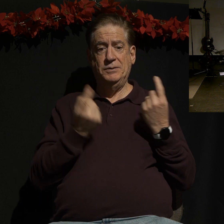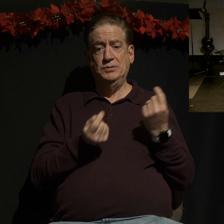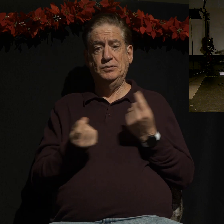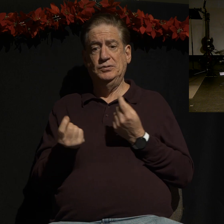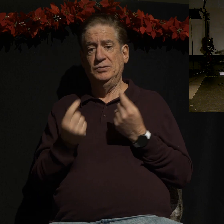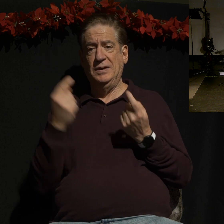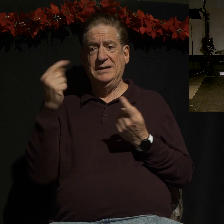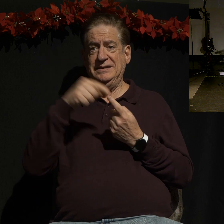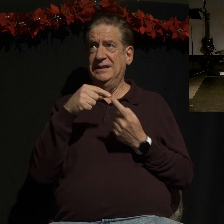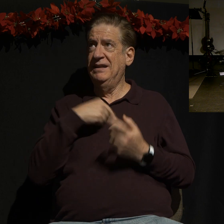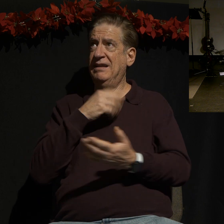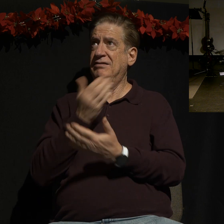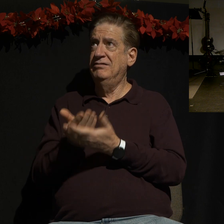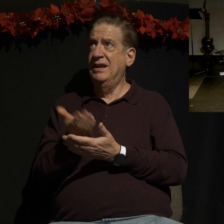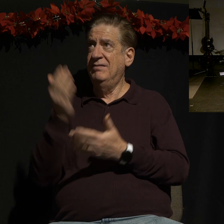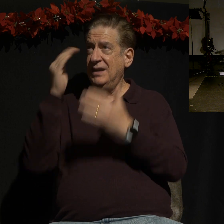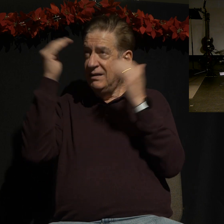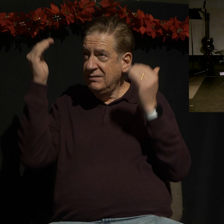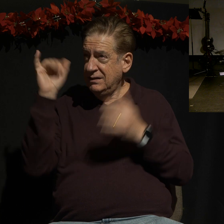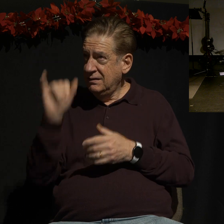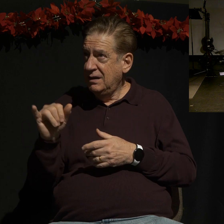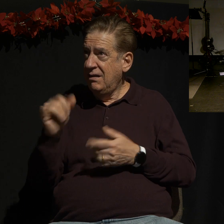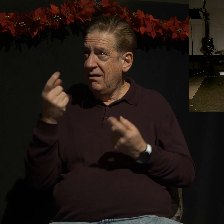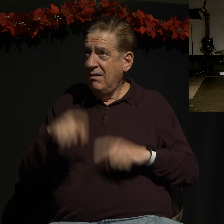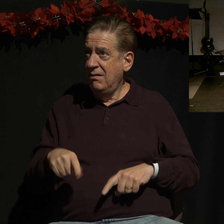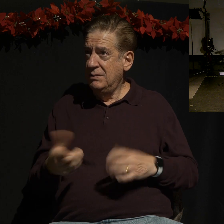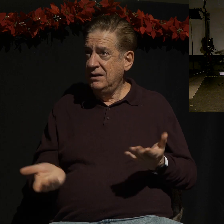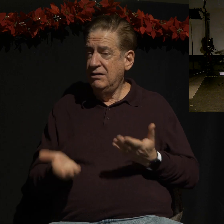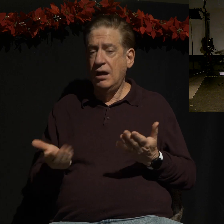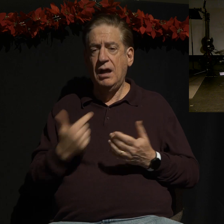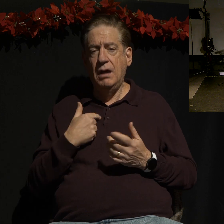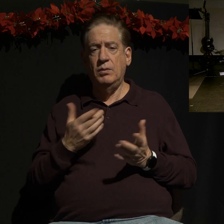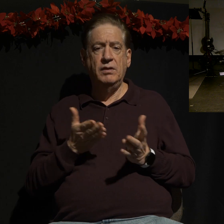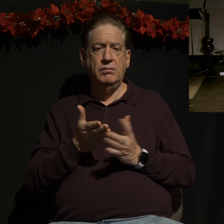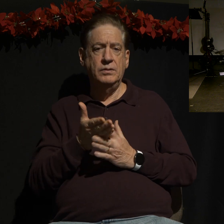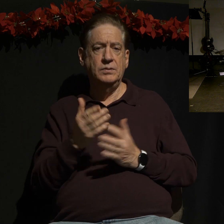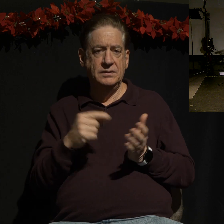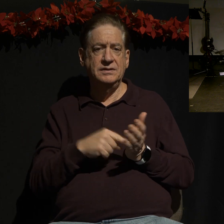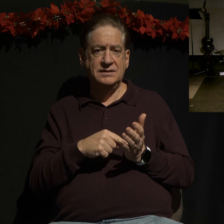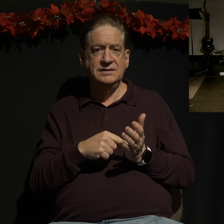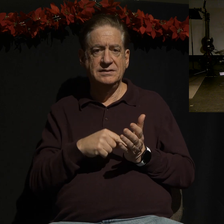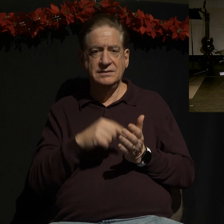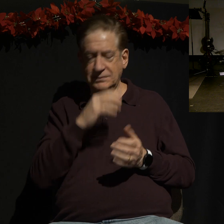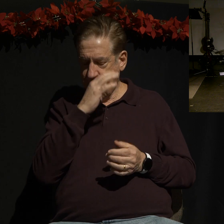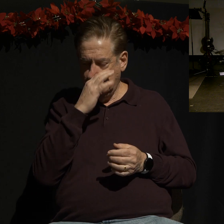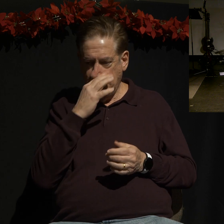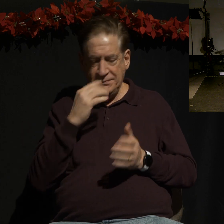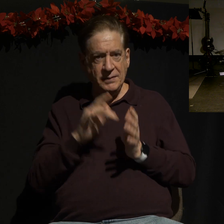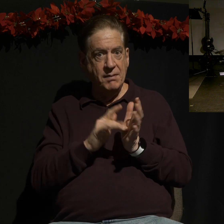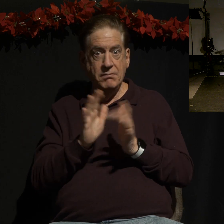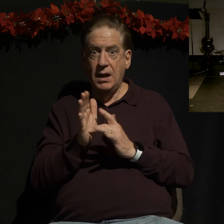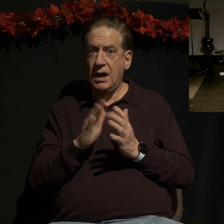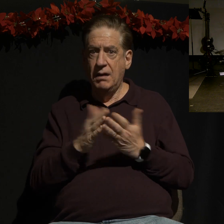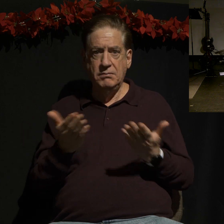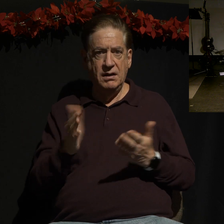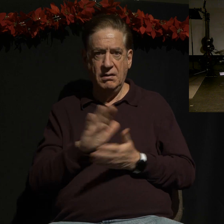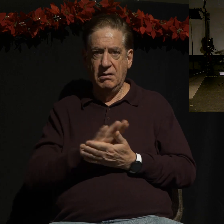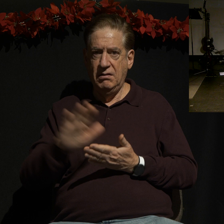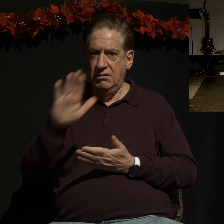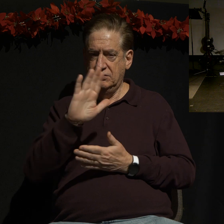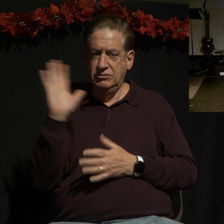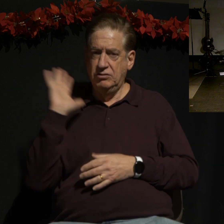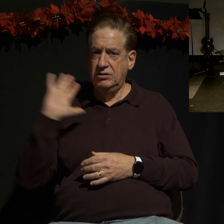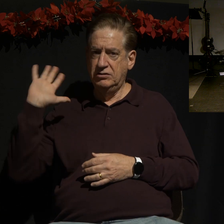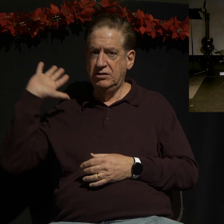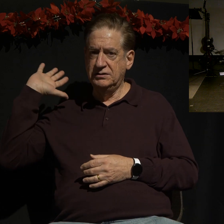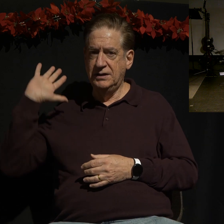I'm coming to heaven? Is that what's happening here? I went through this like Bible college long time ago,